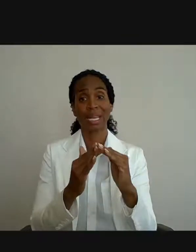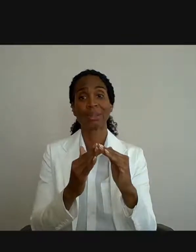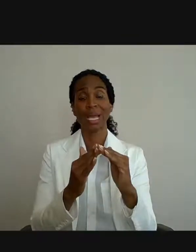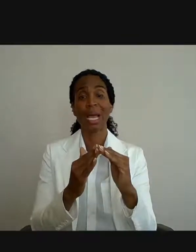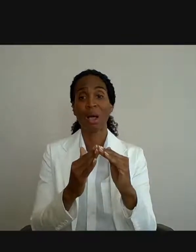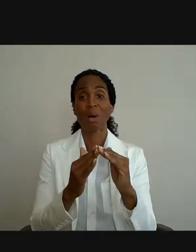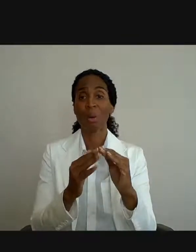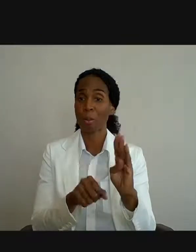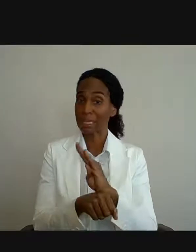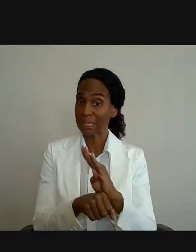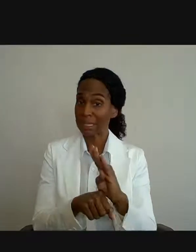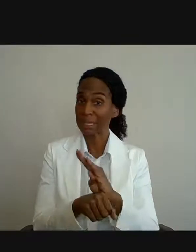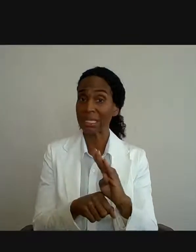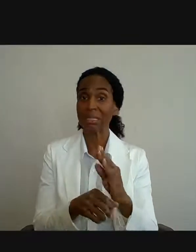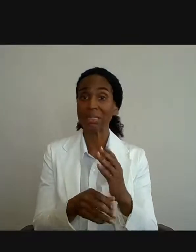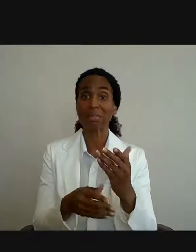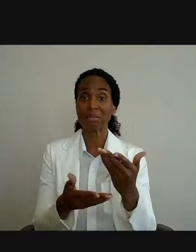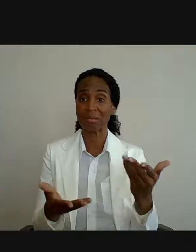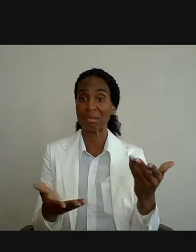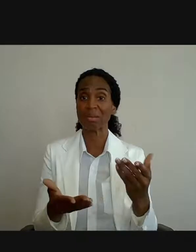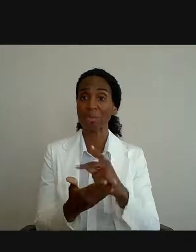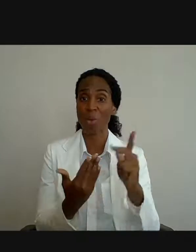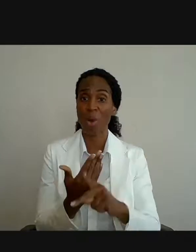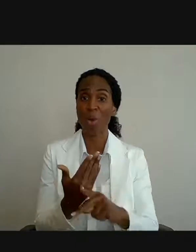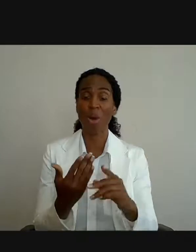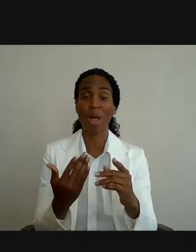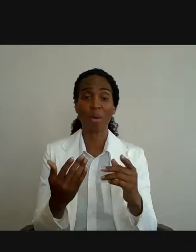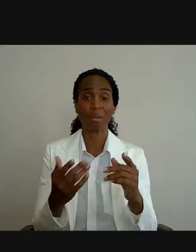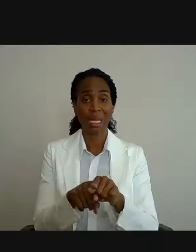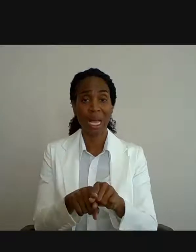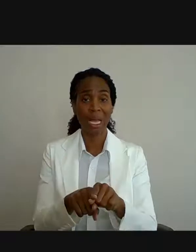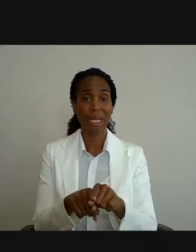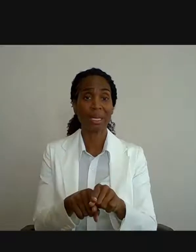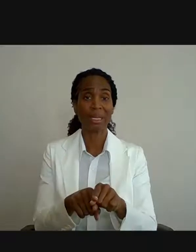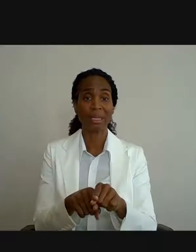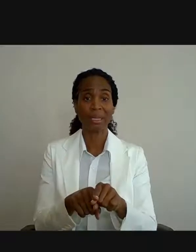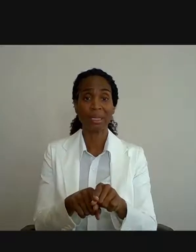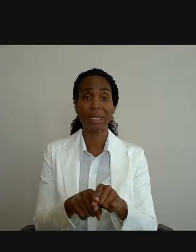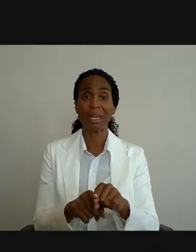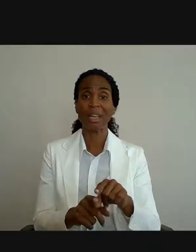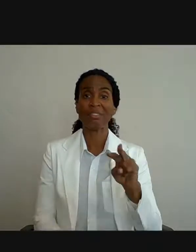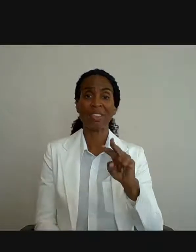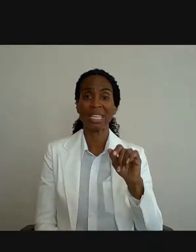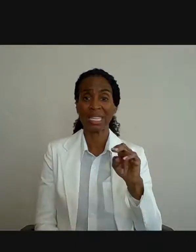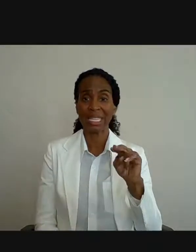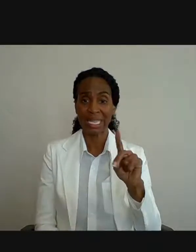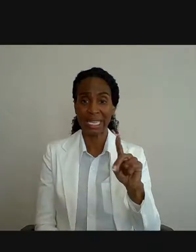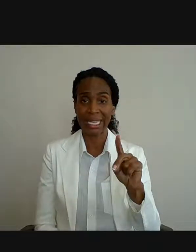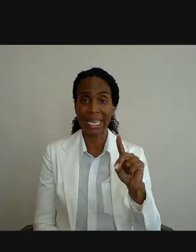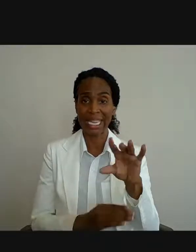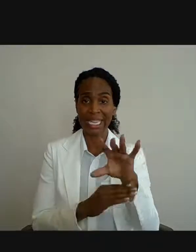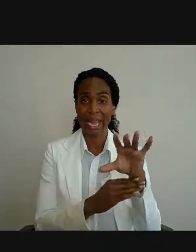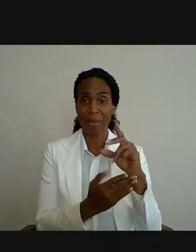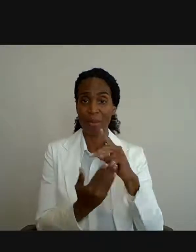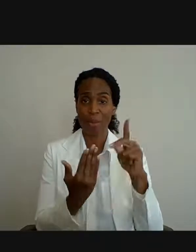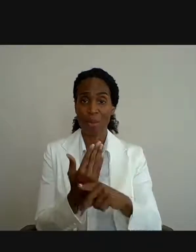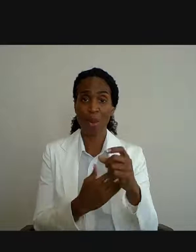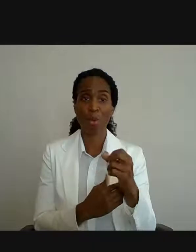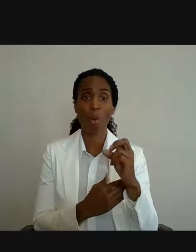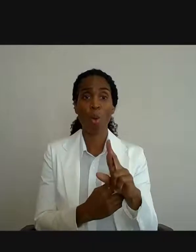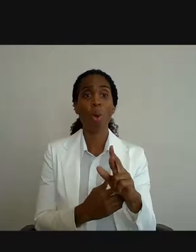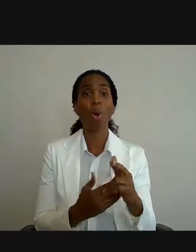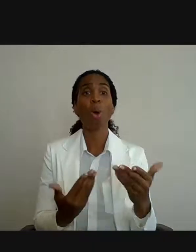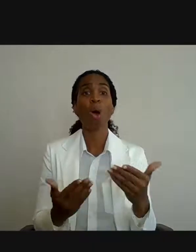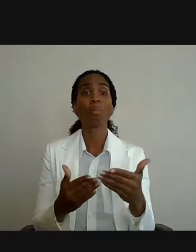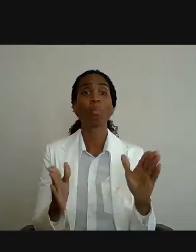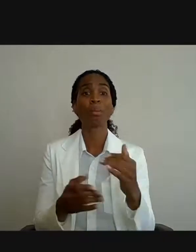stakeholders on programs like our B-Link camera program or the